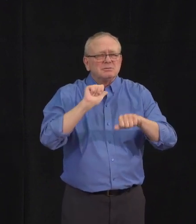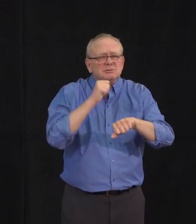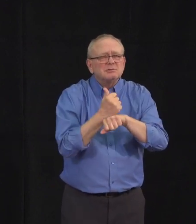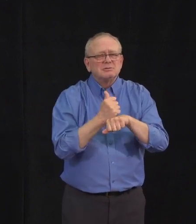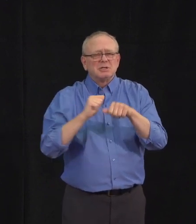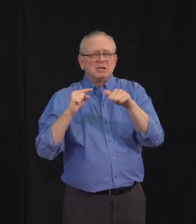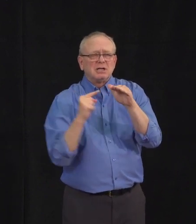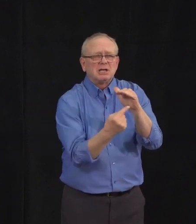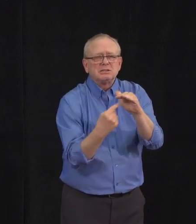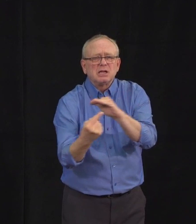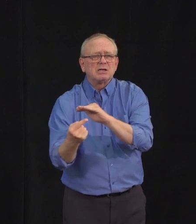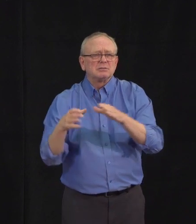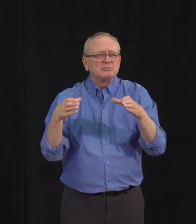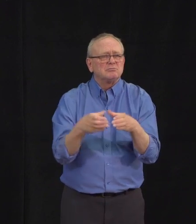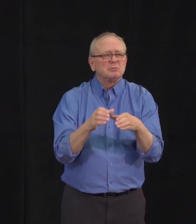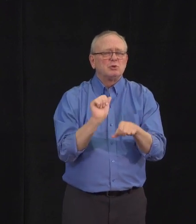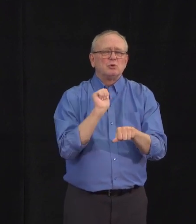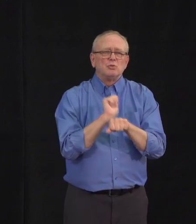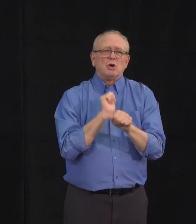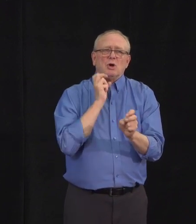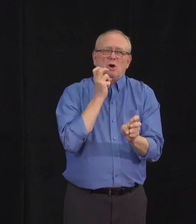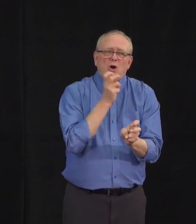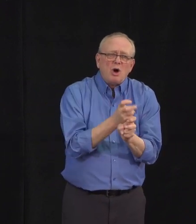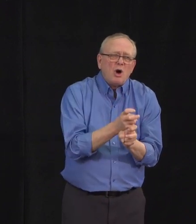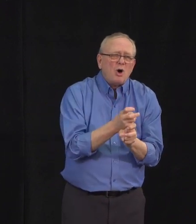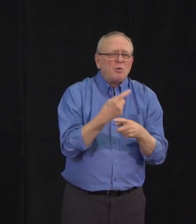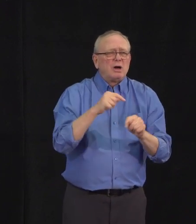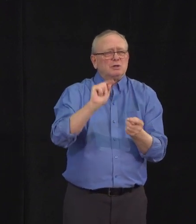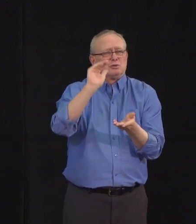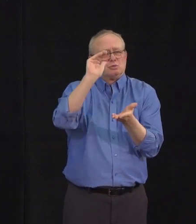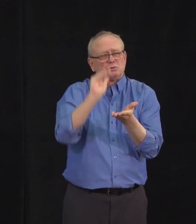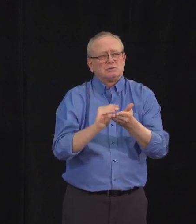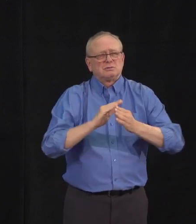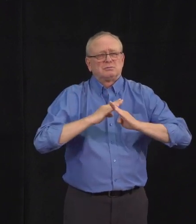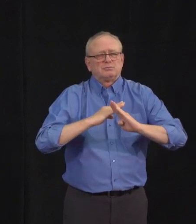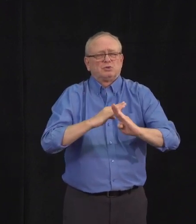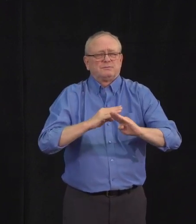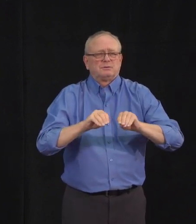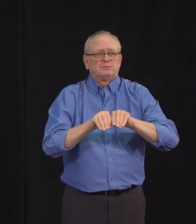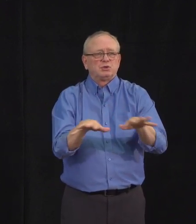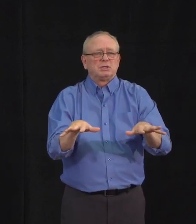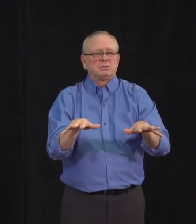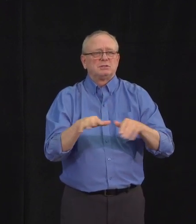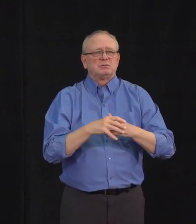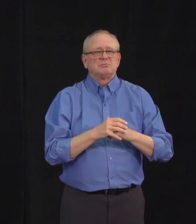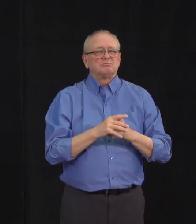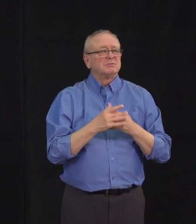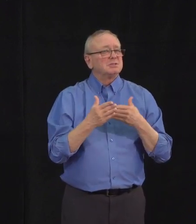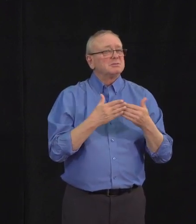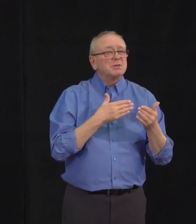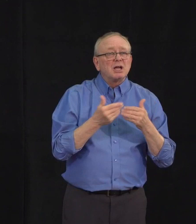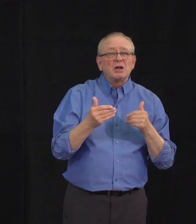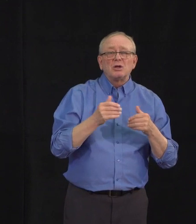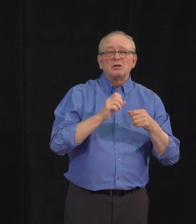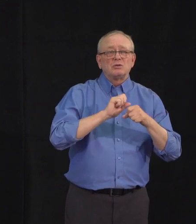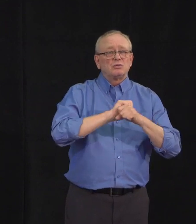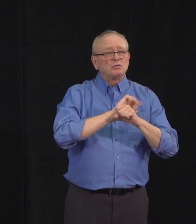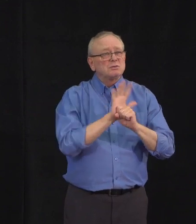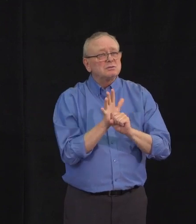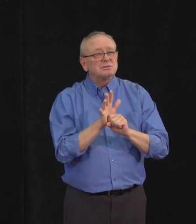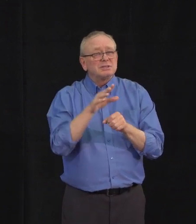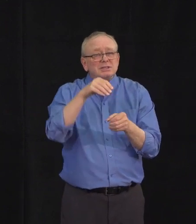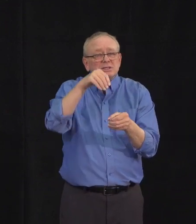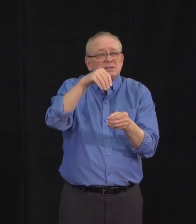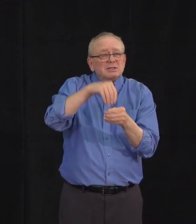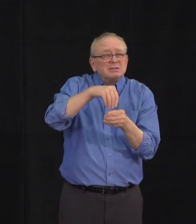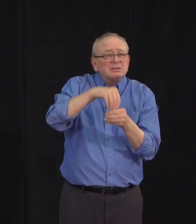spread. Despite this shows the power of this virus in a closed environment. My sympathy goes out to the friends